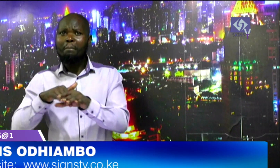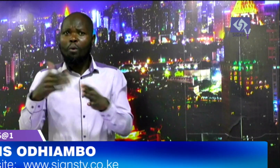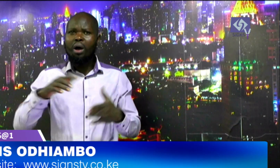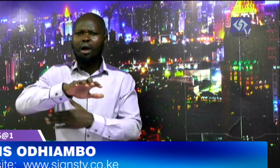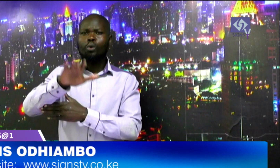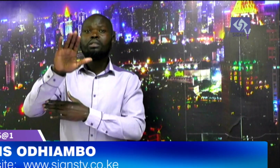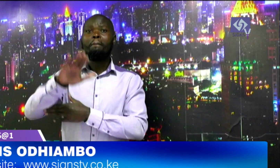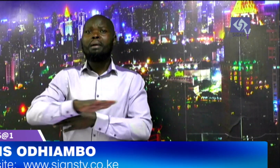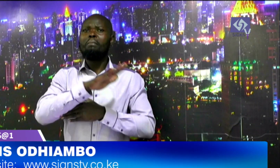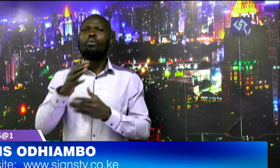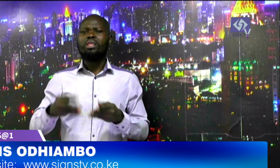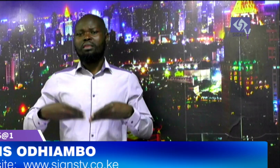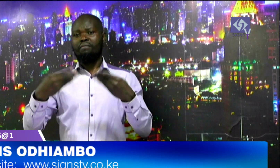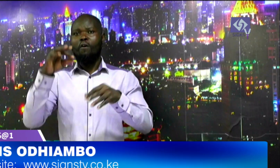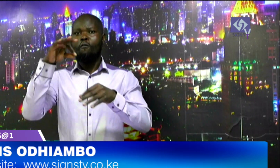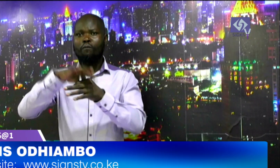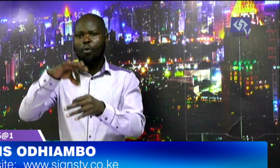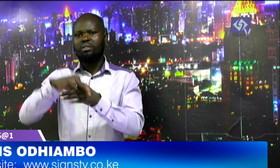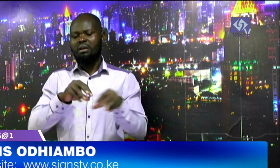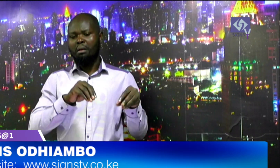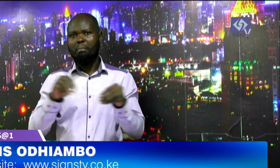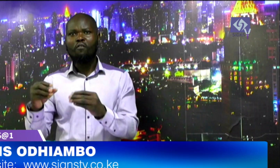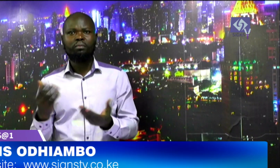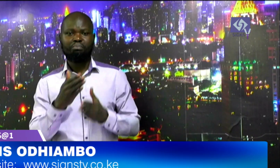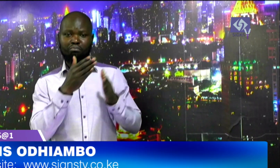county assembly present voted to remove her.